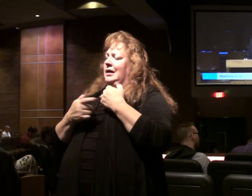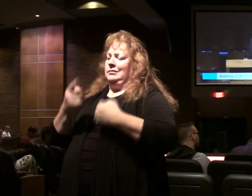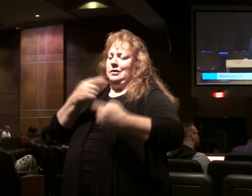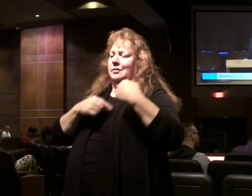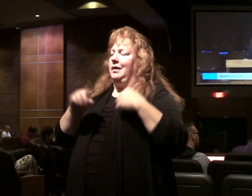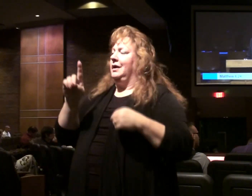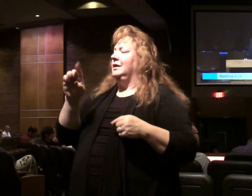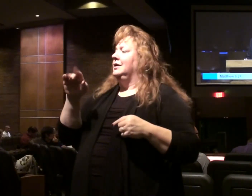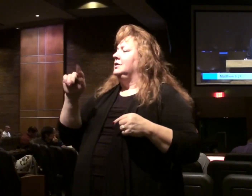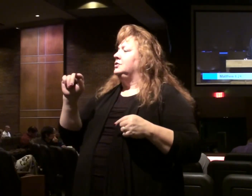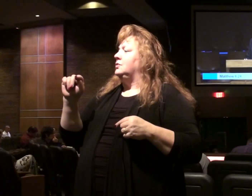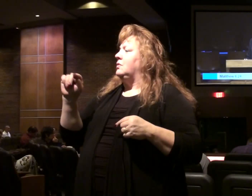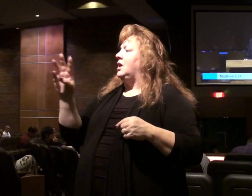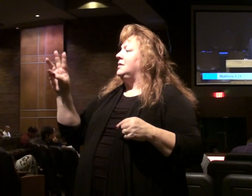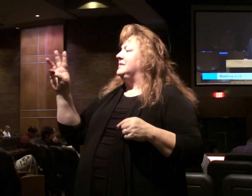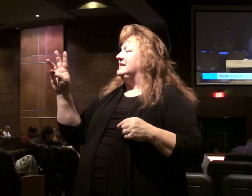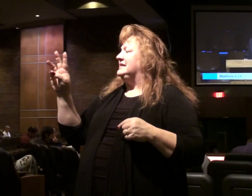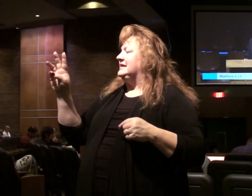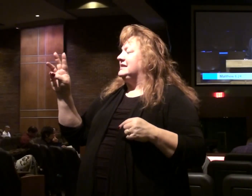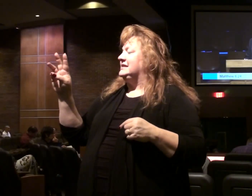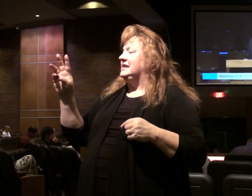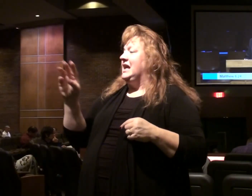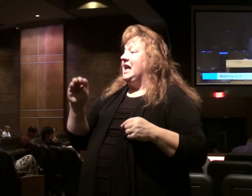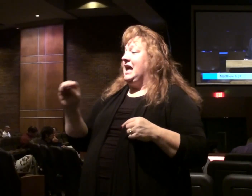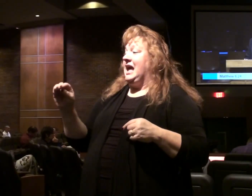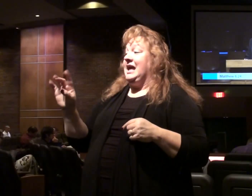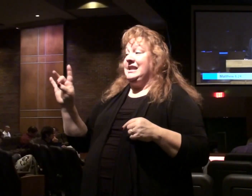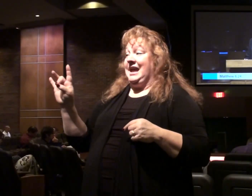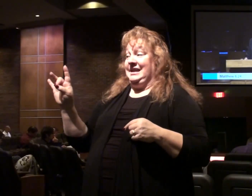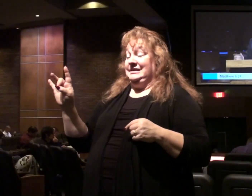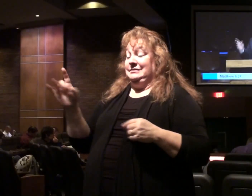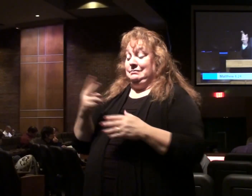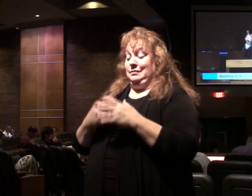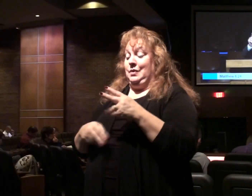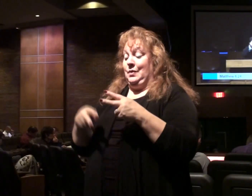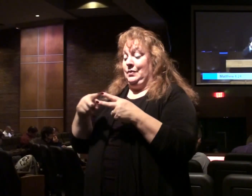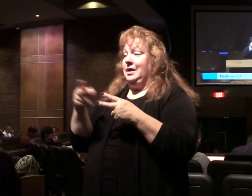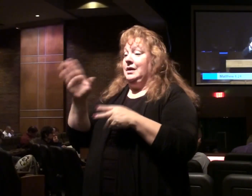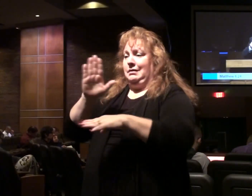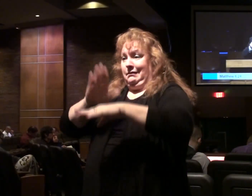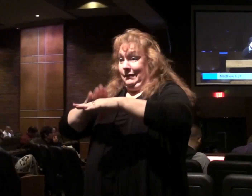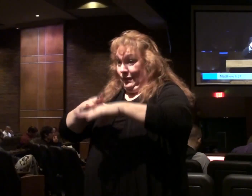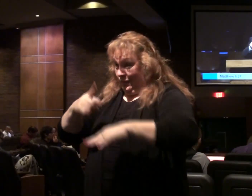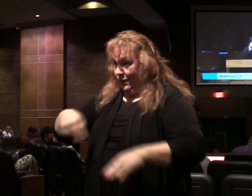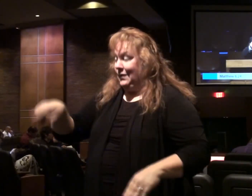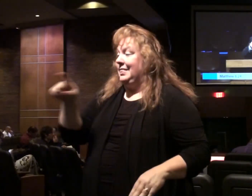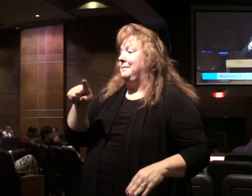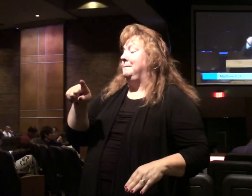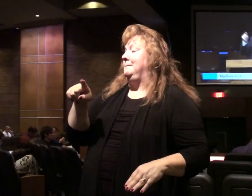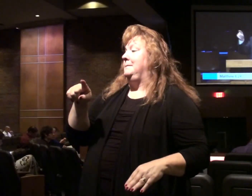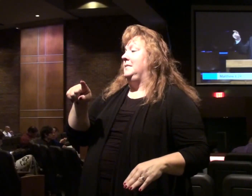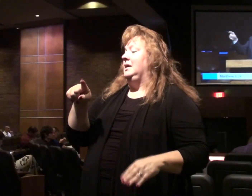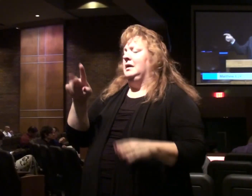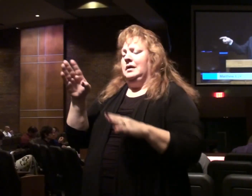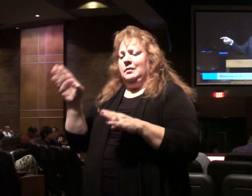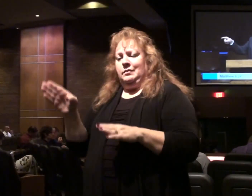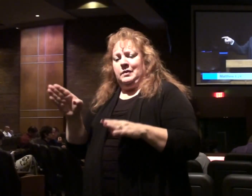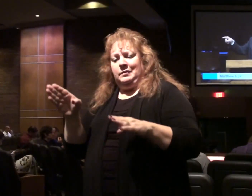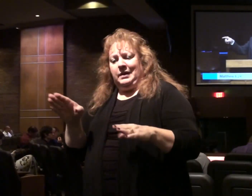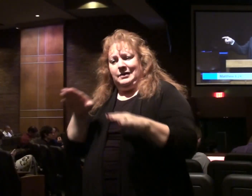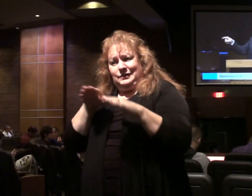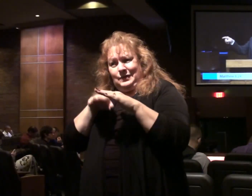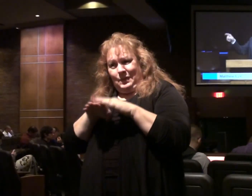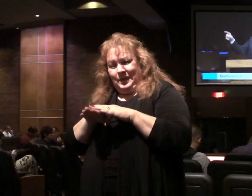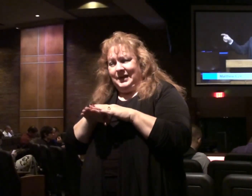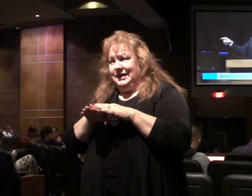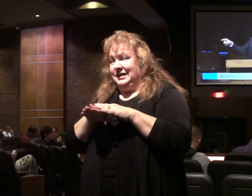in Deuteronomy 6 and again in Deuteronomy 8, God warned Israel as they prepared to go into the land